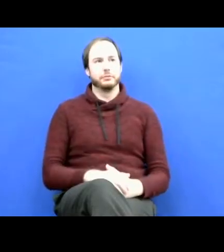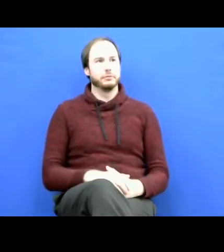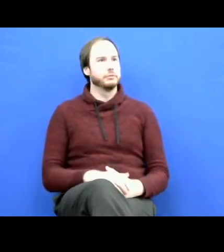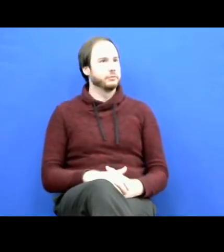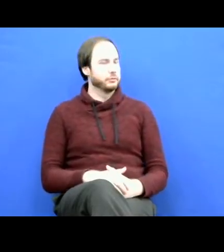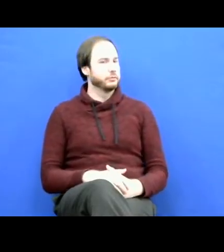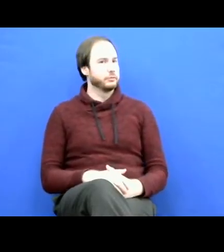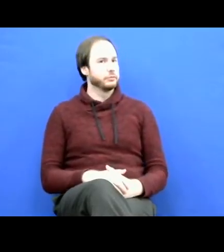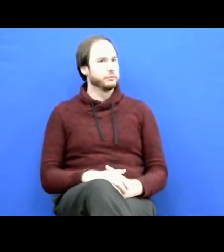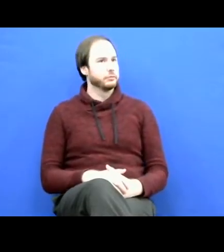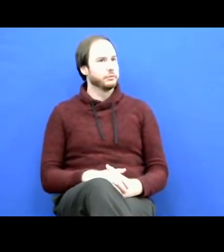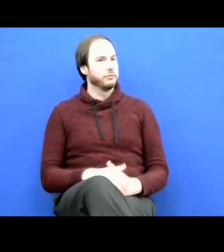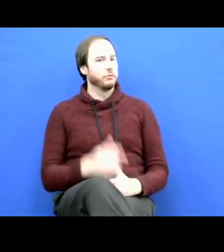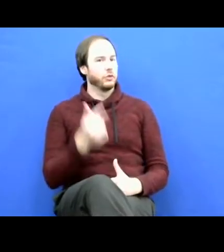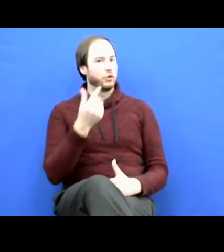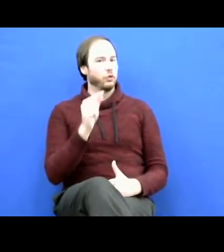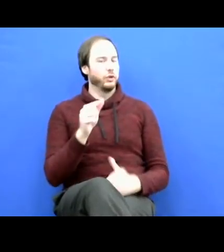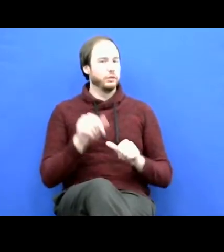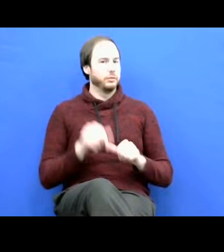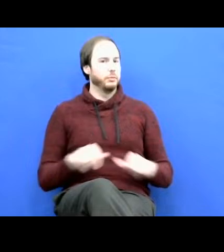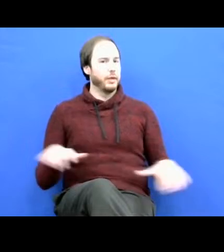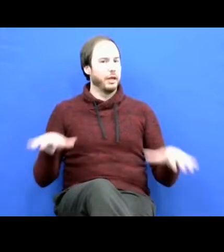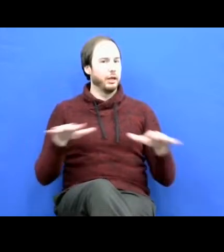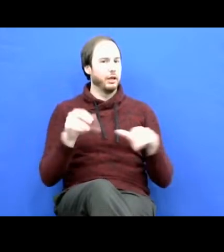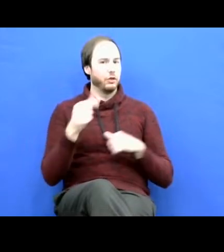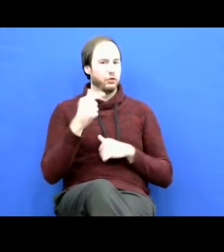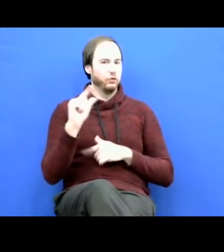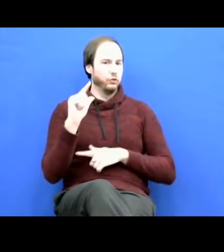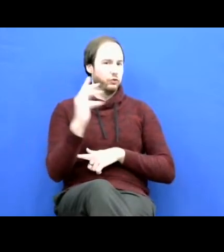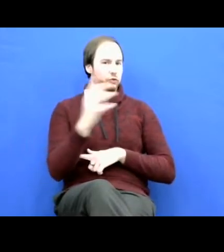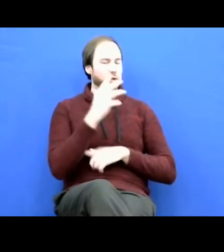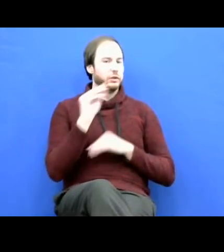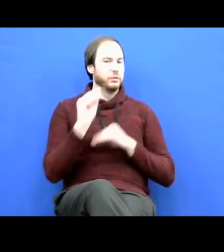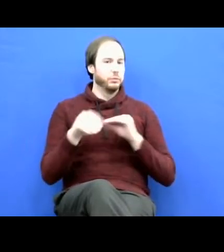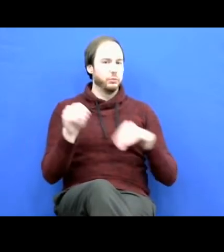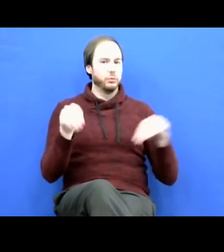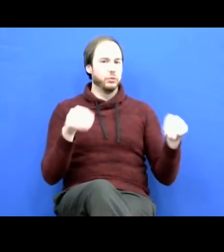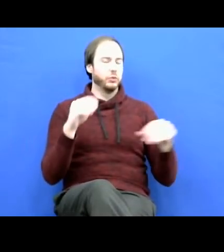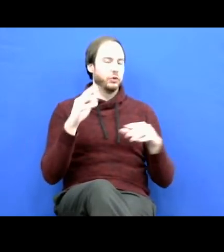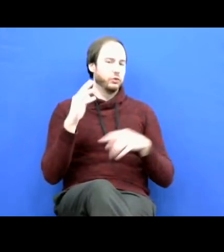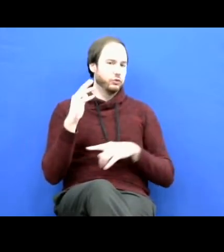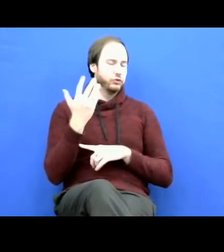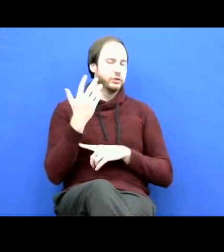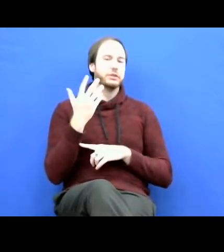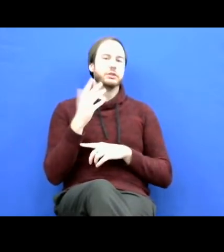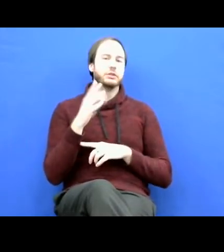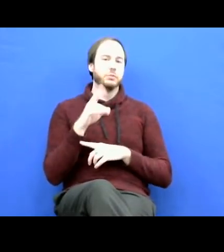far as the green space and the amount of greenery that's put in here and trees, I